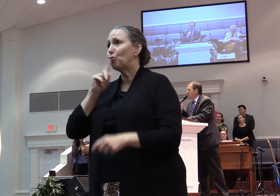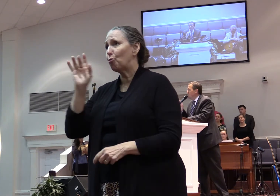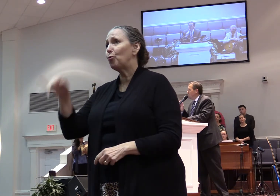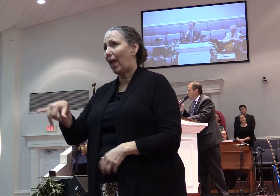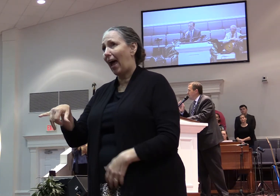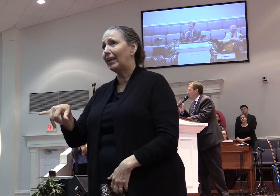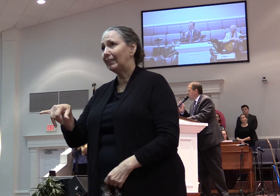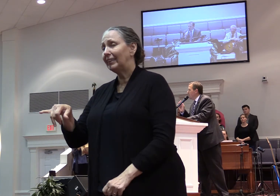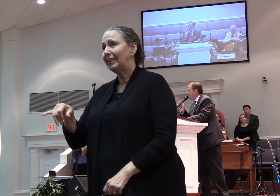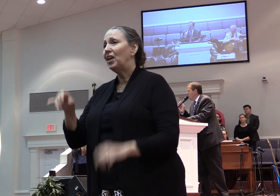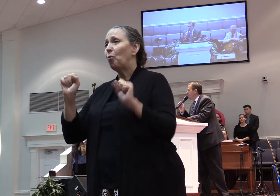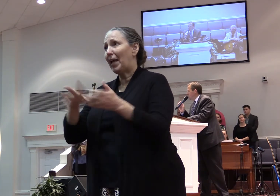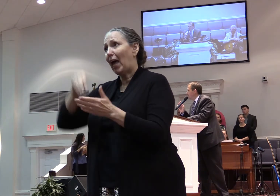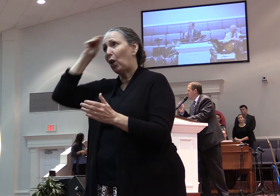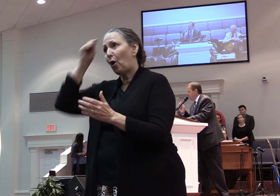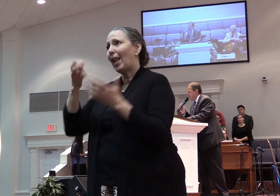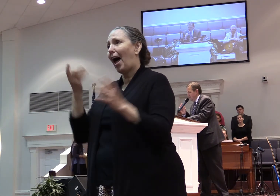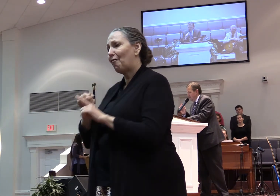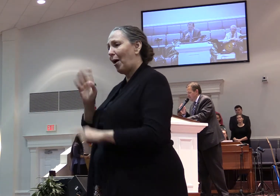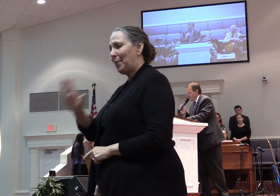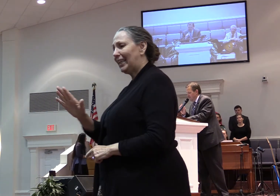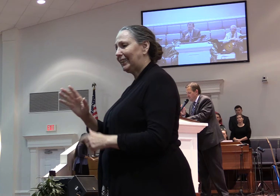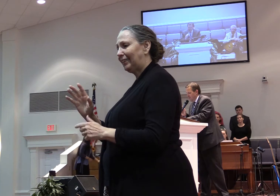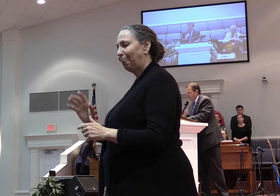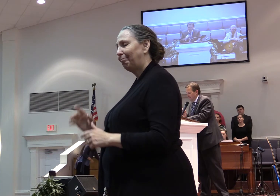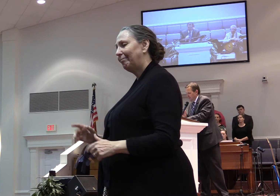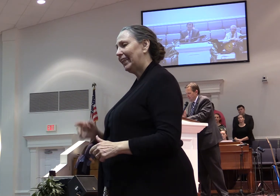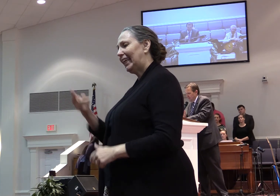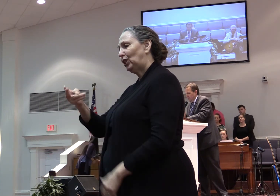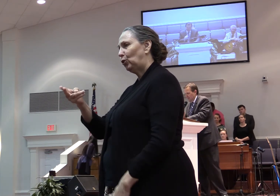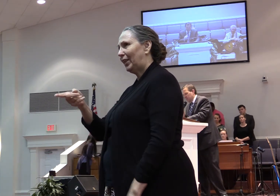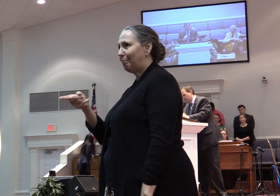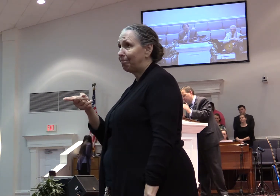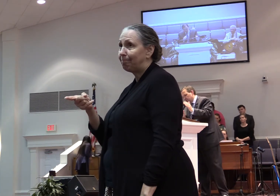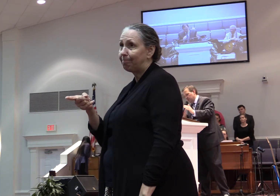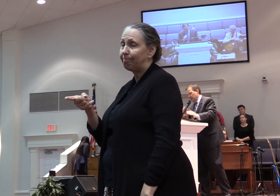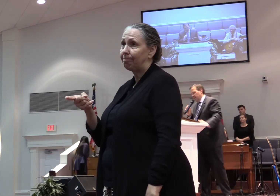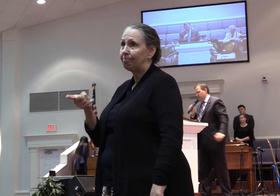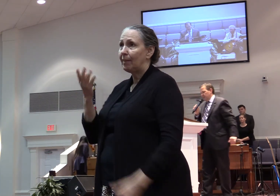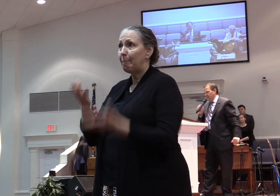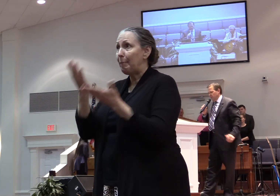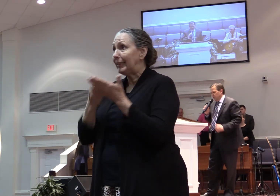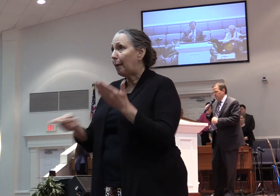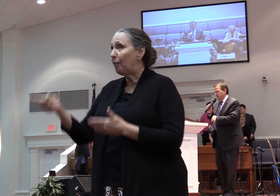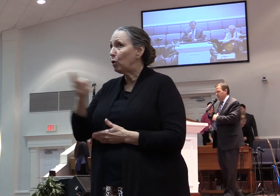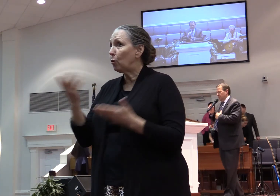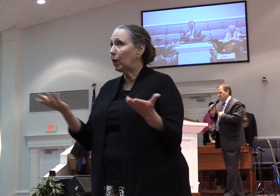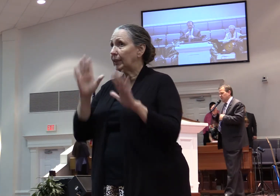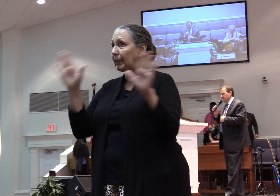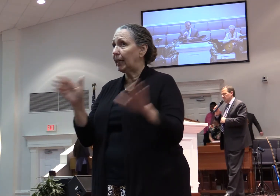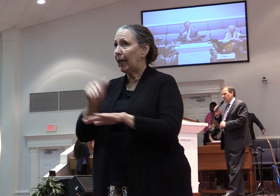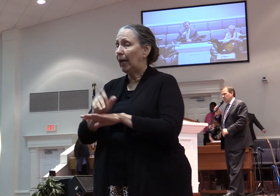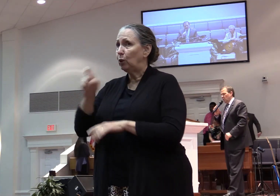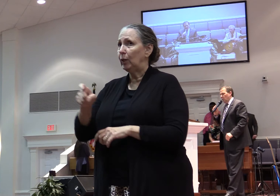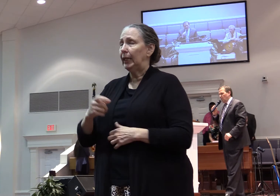Amen. We can learn a lot from Lot. Right. Maybe there's somebody here tonight on this Sunday night who